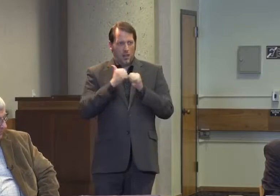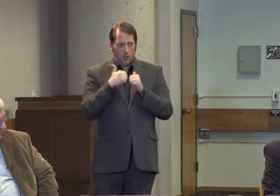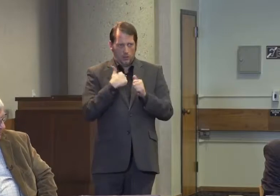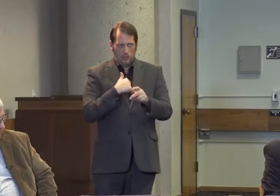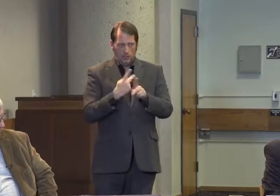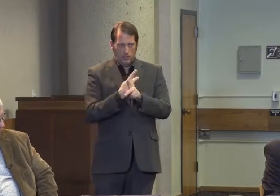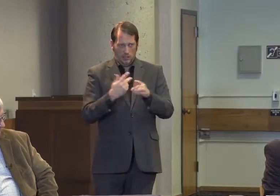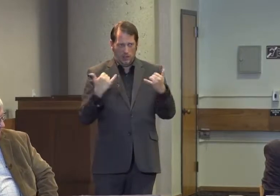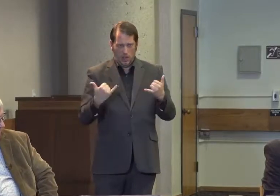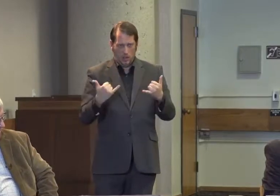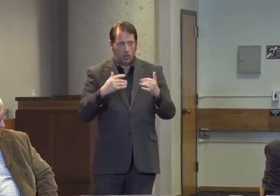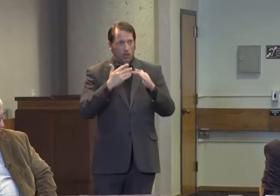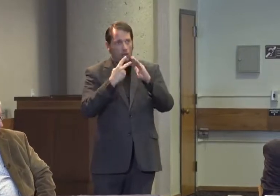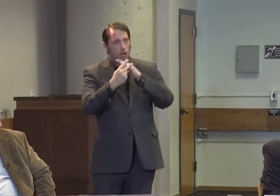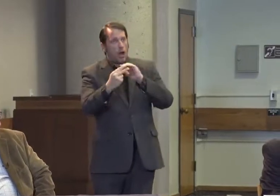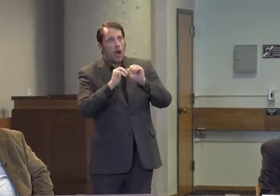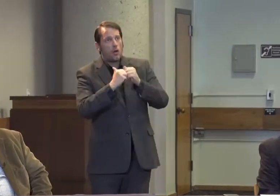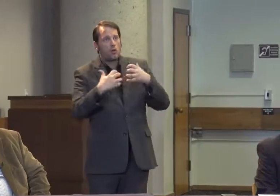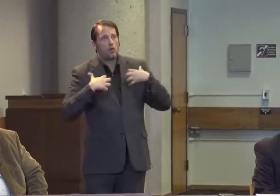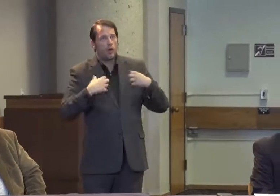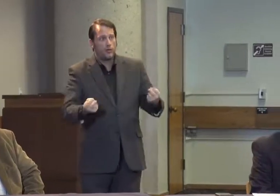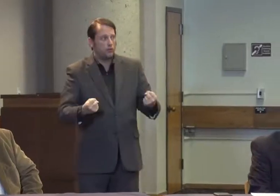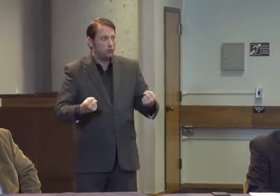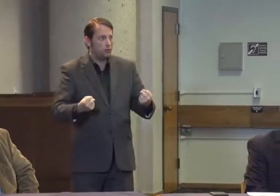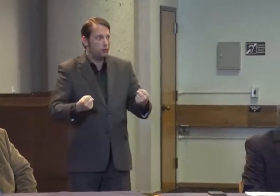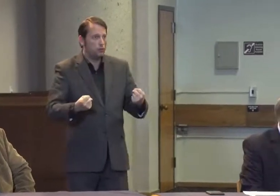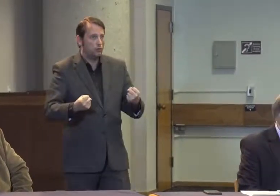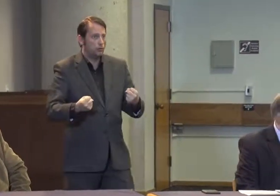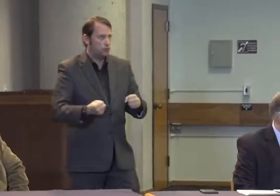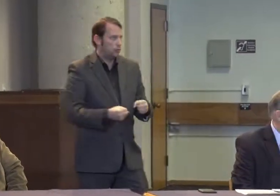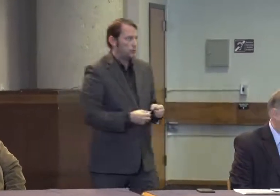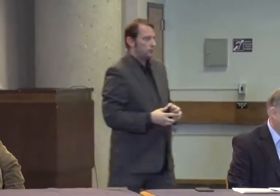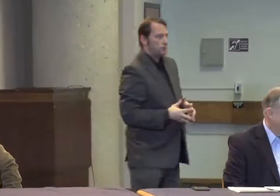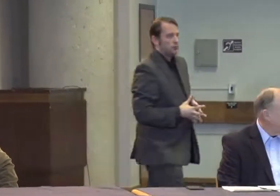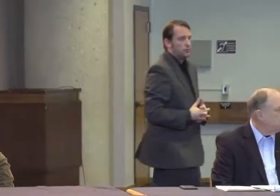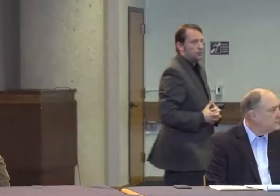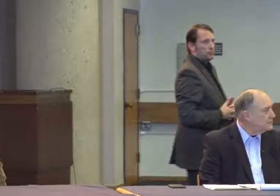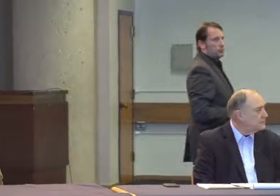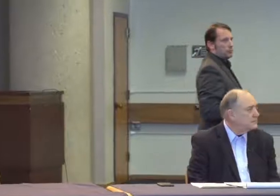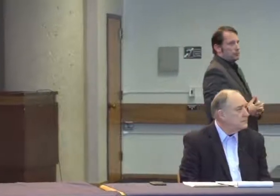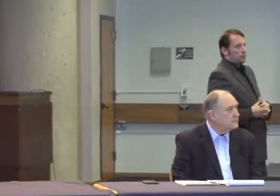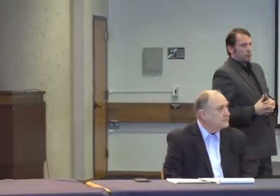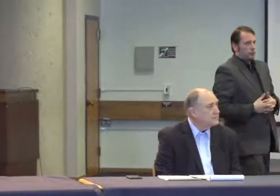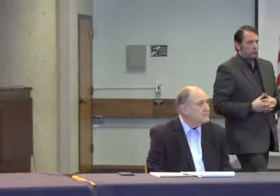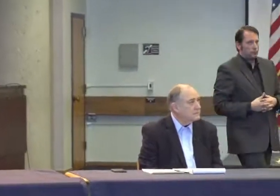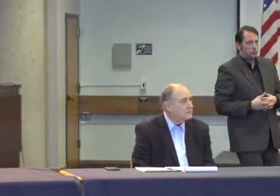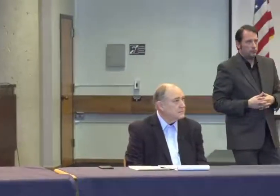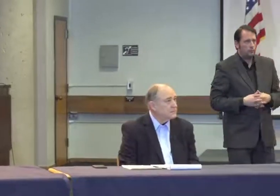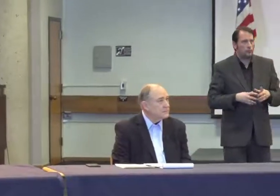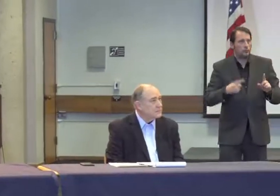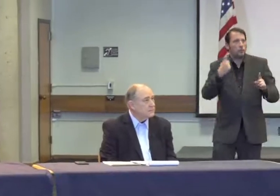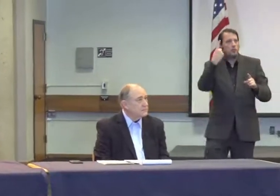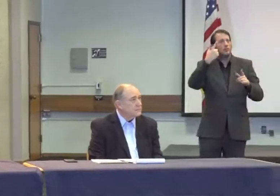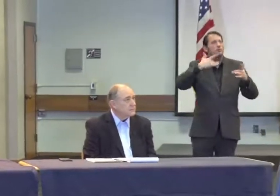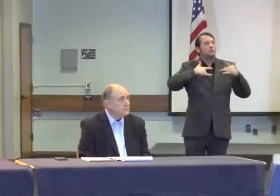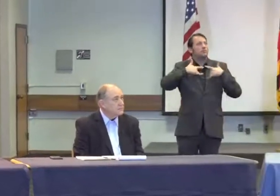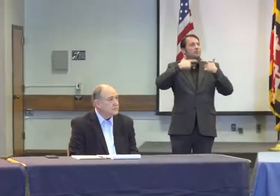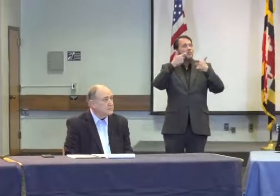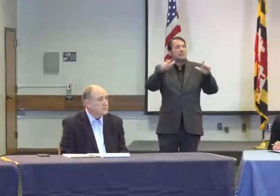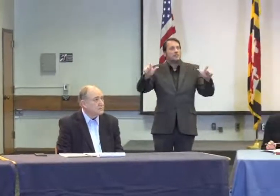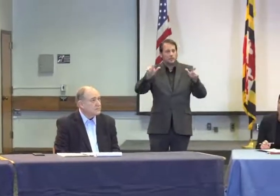now. Great, thank you. And I know one of the biggest concerns about students being at home and home instruction is